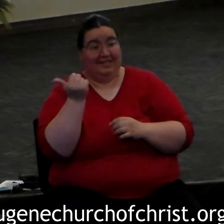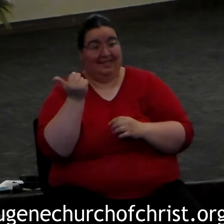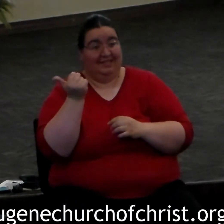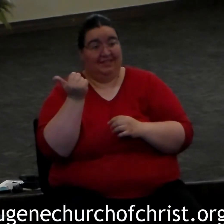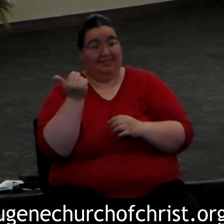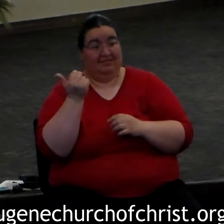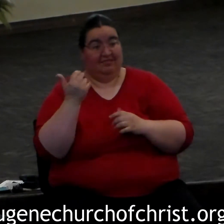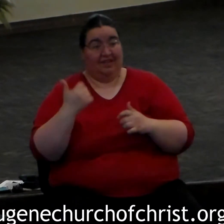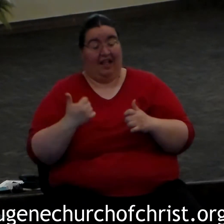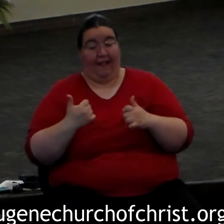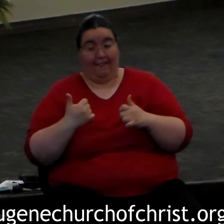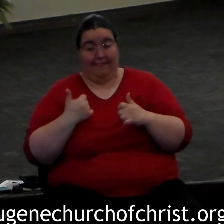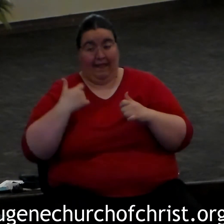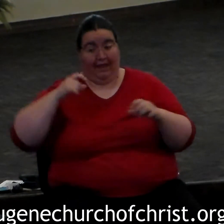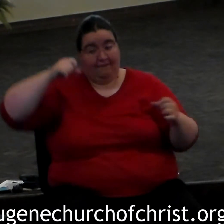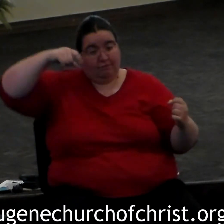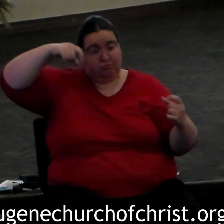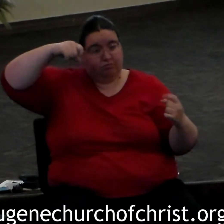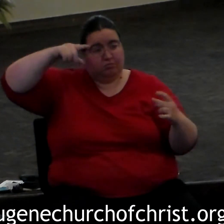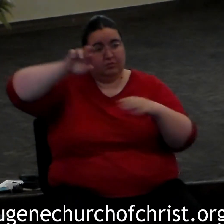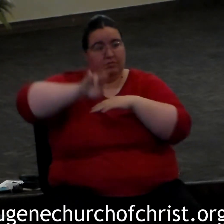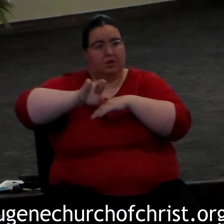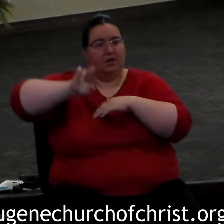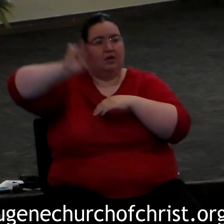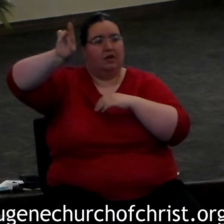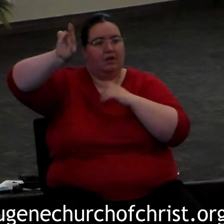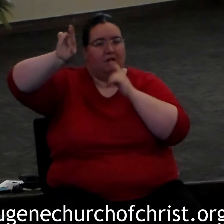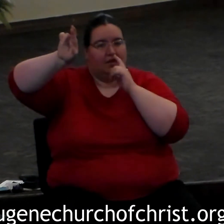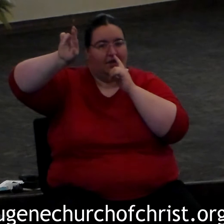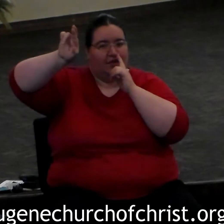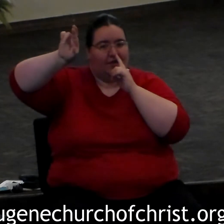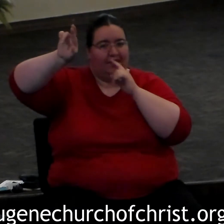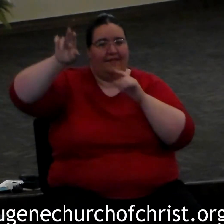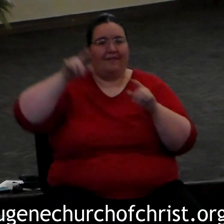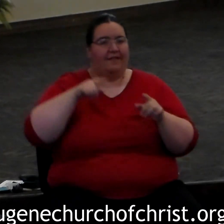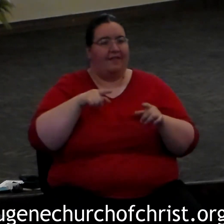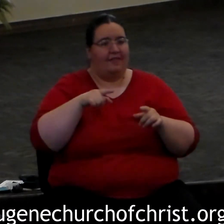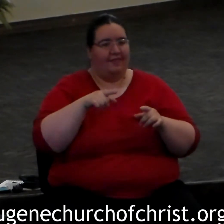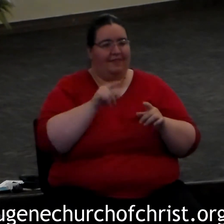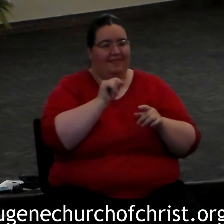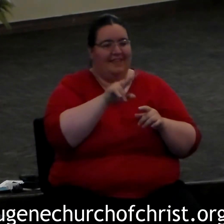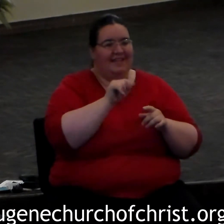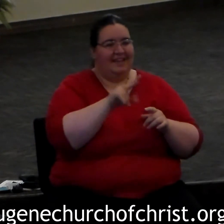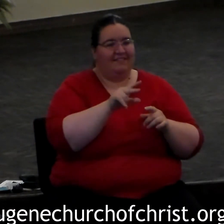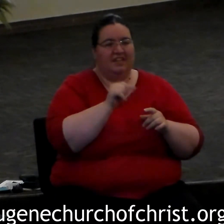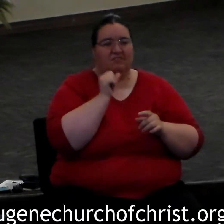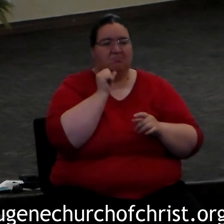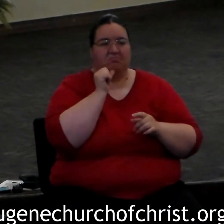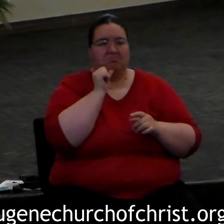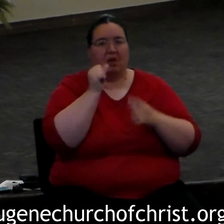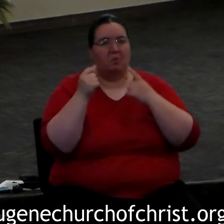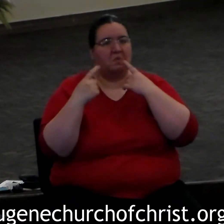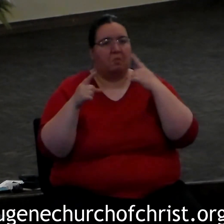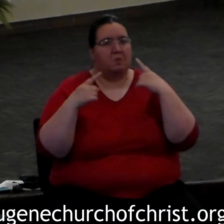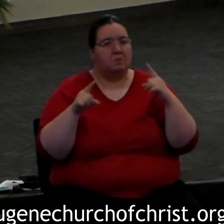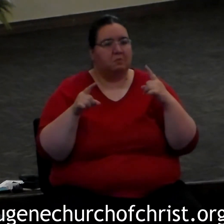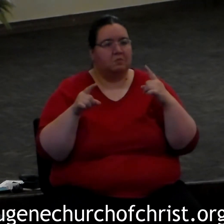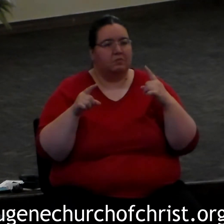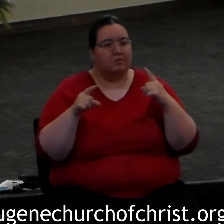it. Only 3 networks, they don't carry it, because this is old hat now. And the astronauts have no idea they're